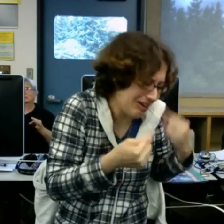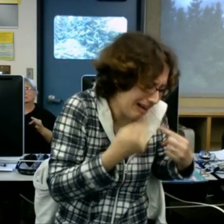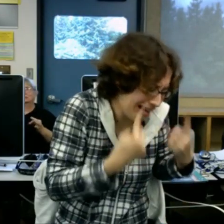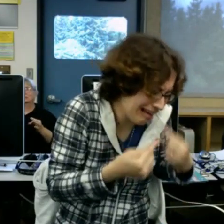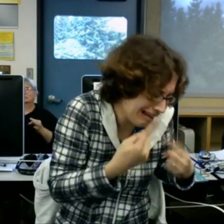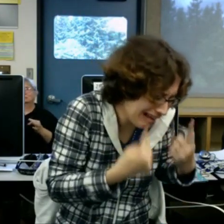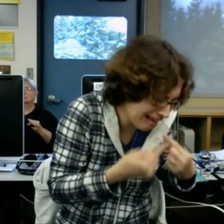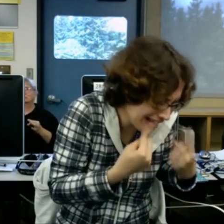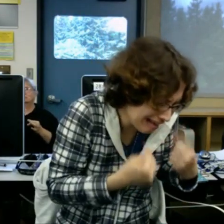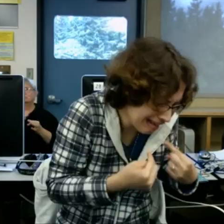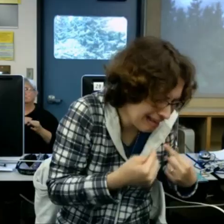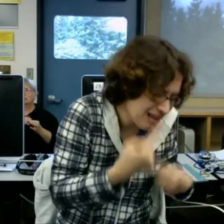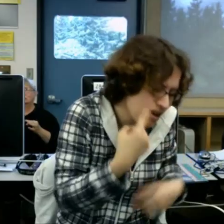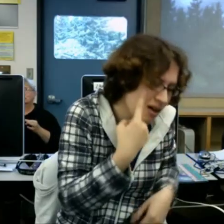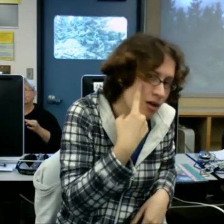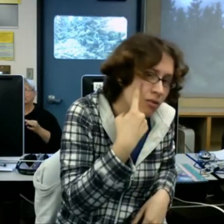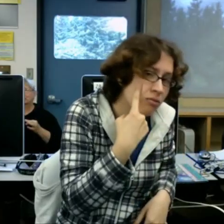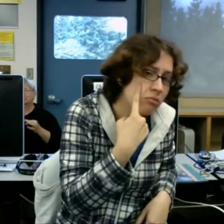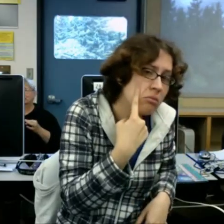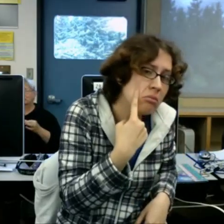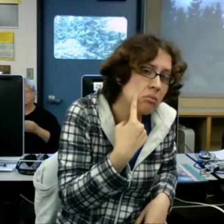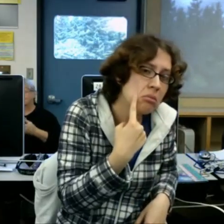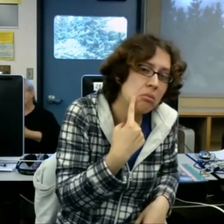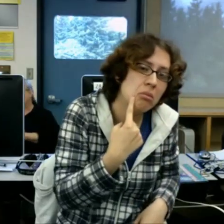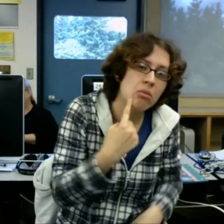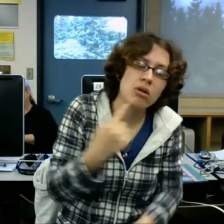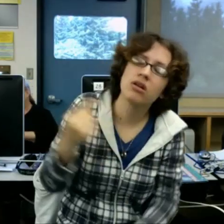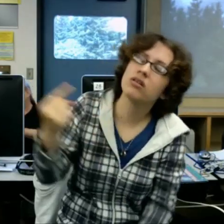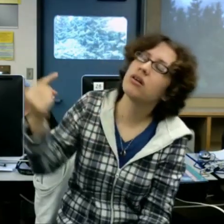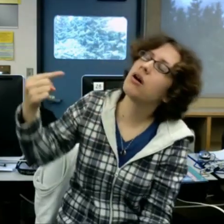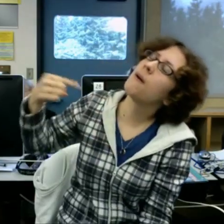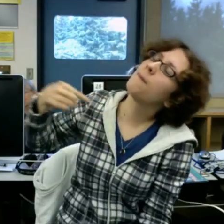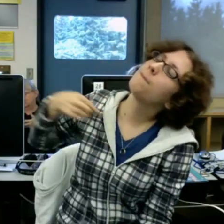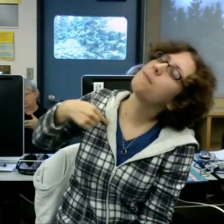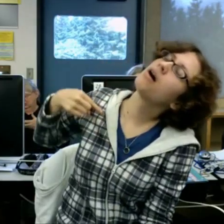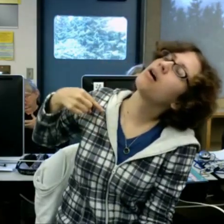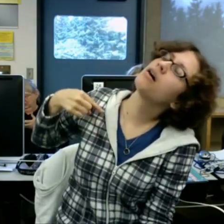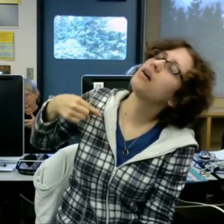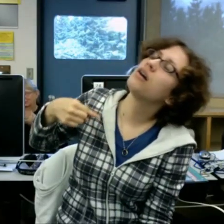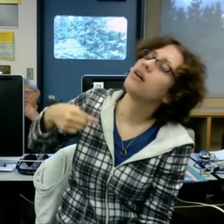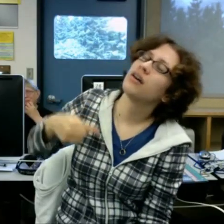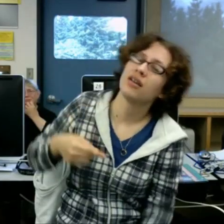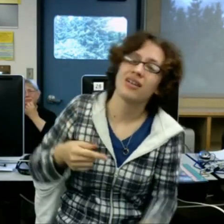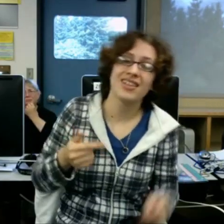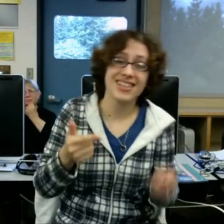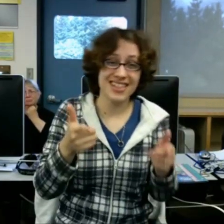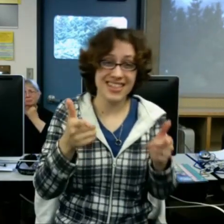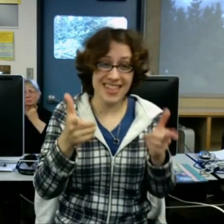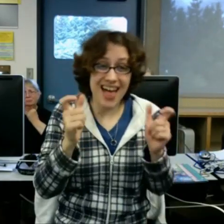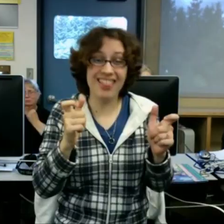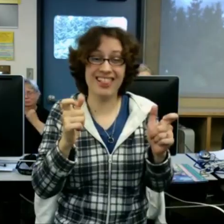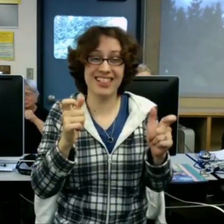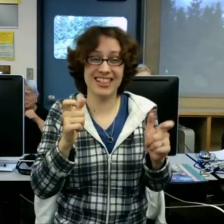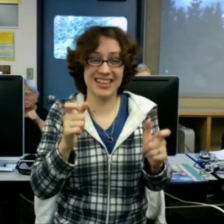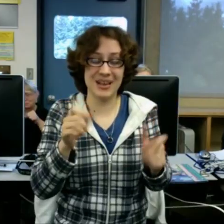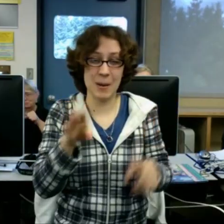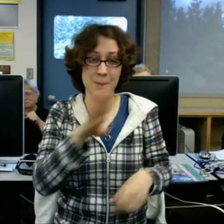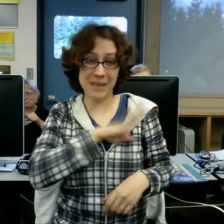said. 1 tear fell, hit the beast, and suddenly the beast